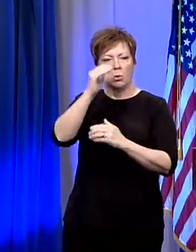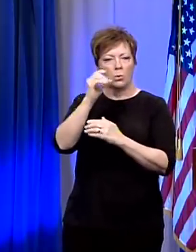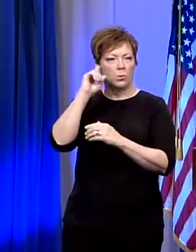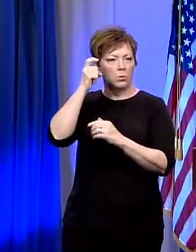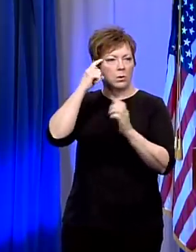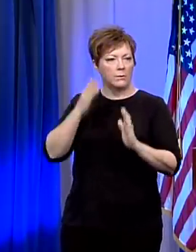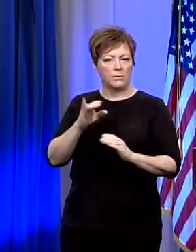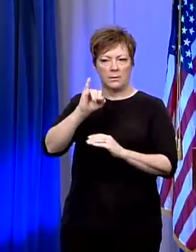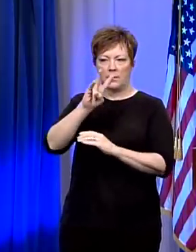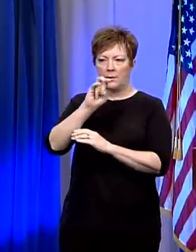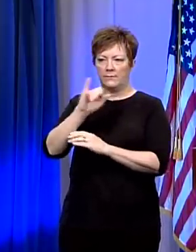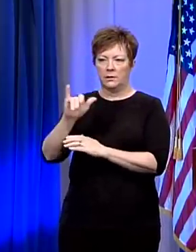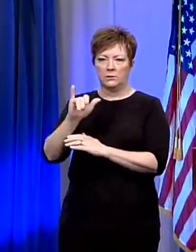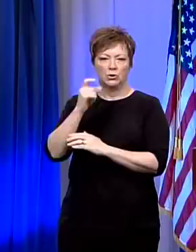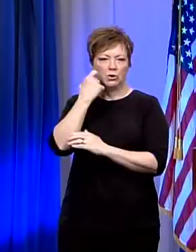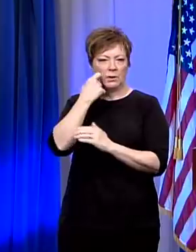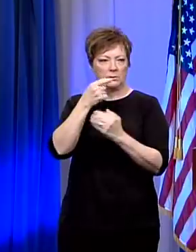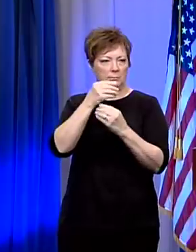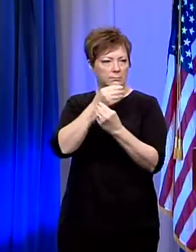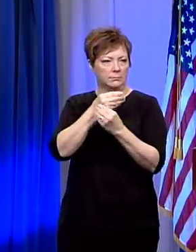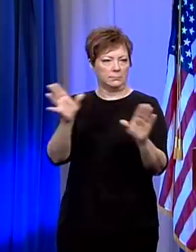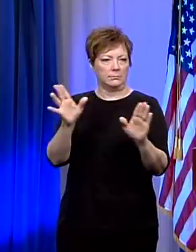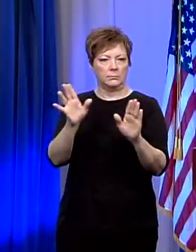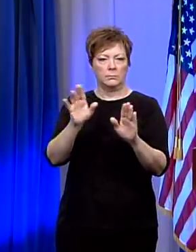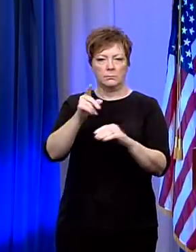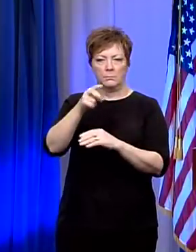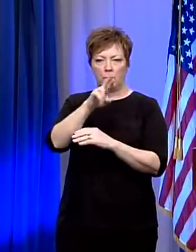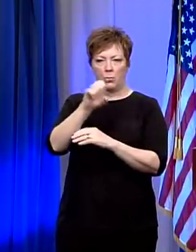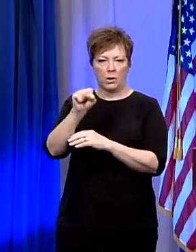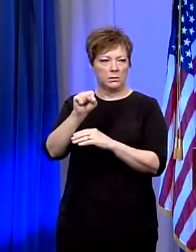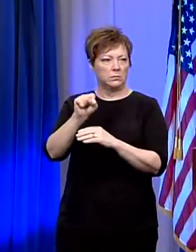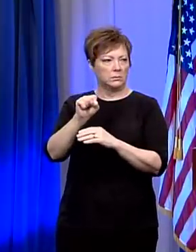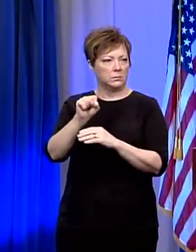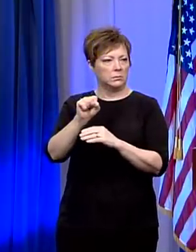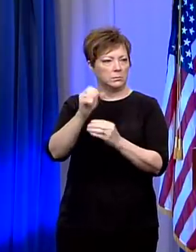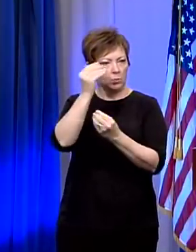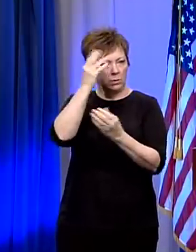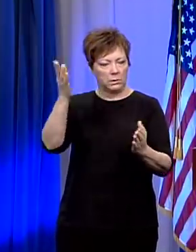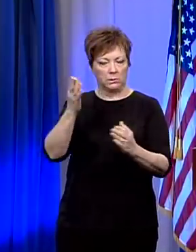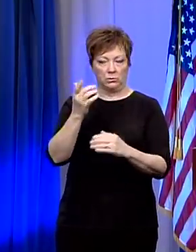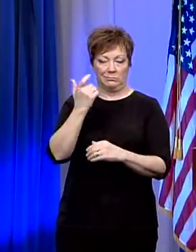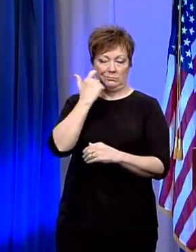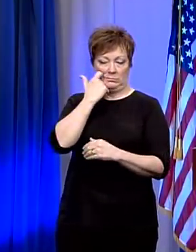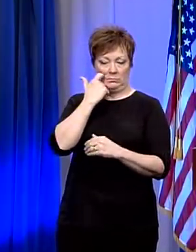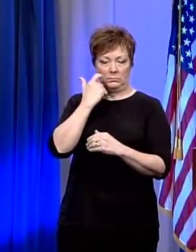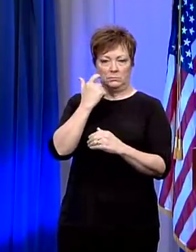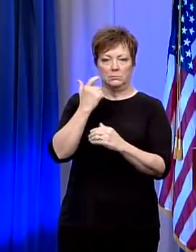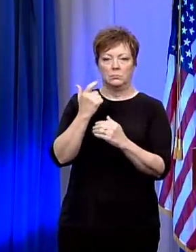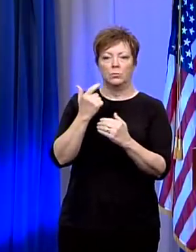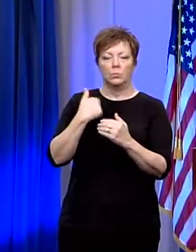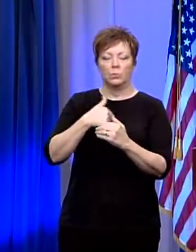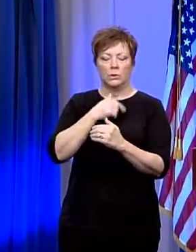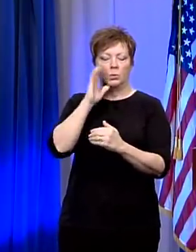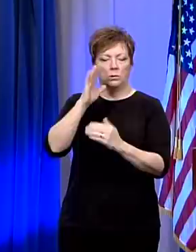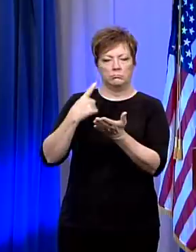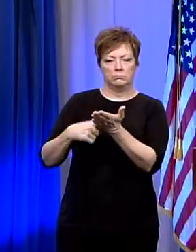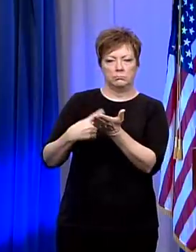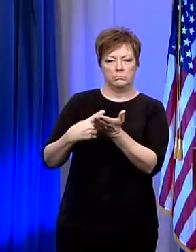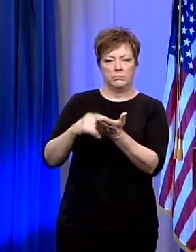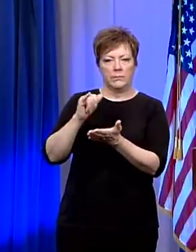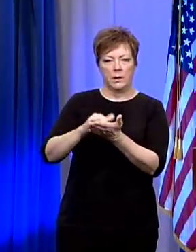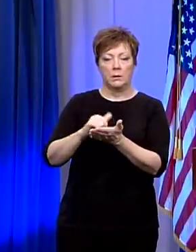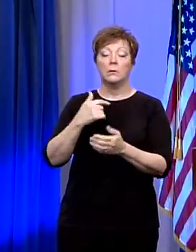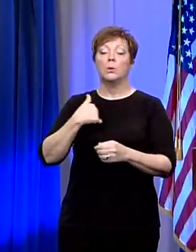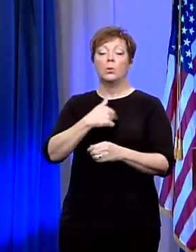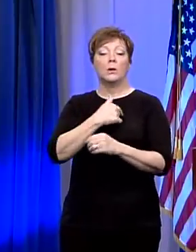a few minutes ago that covers the topics that we're going to talk about today. We have been working very closely with the governor's office